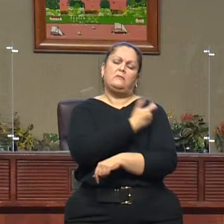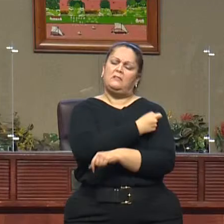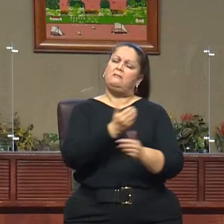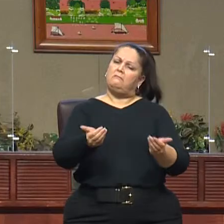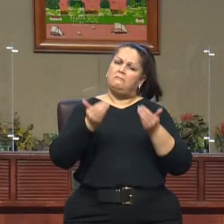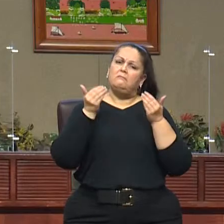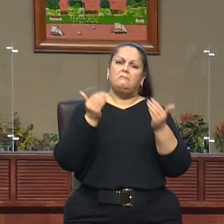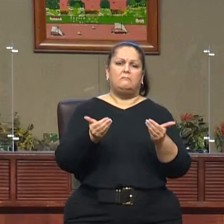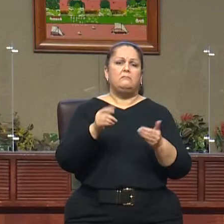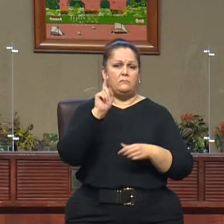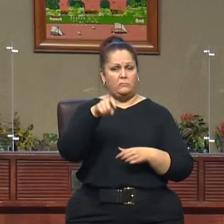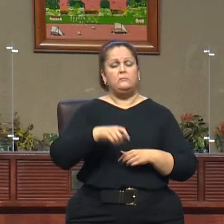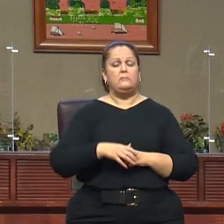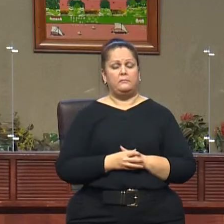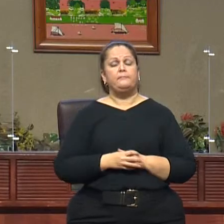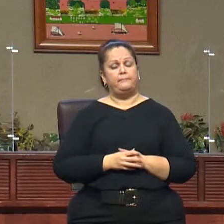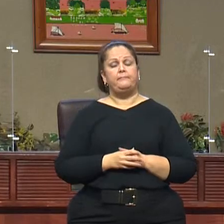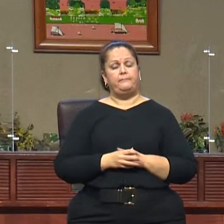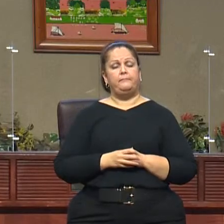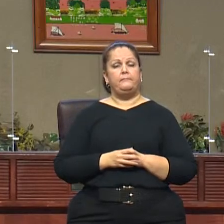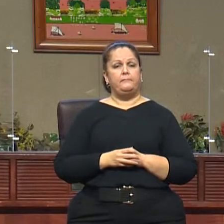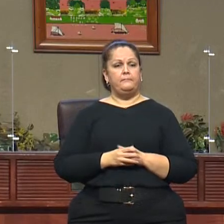they should do it.